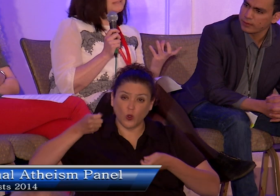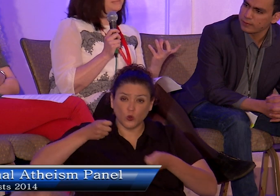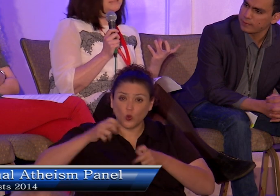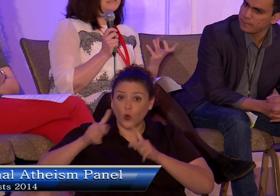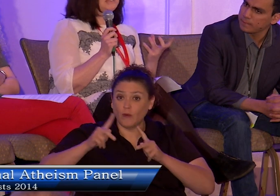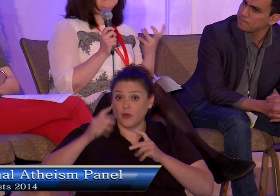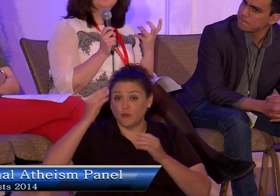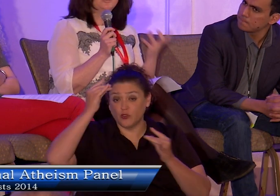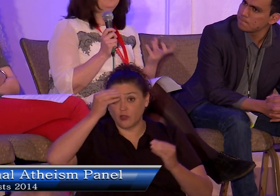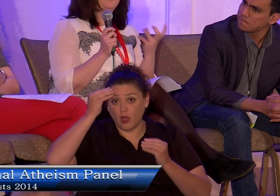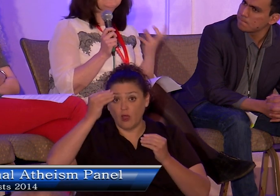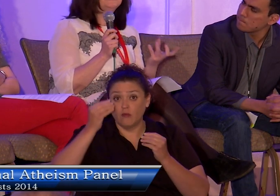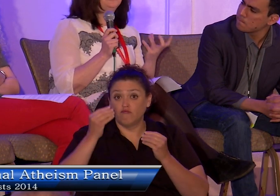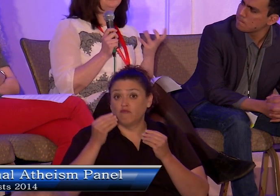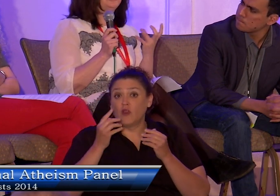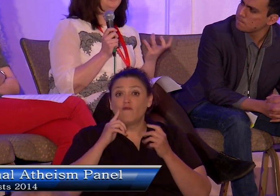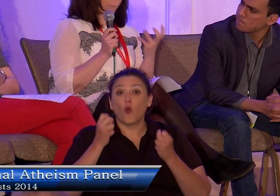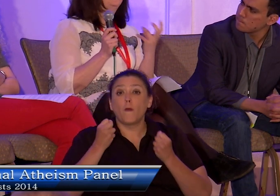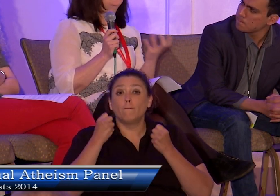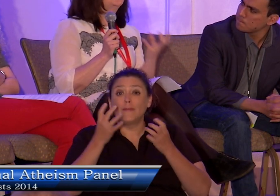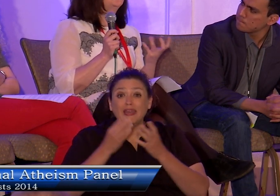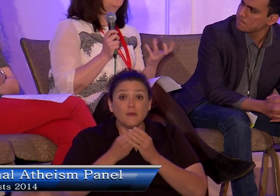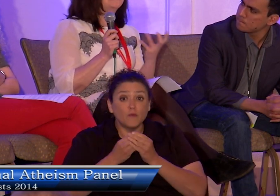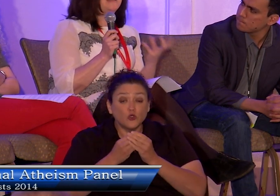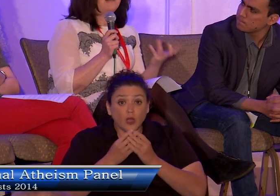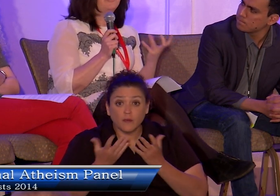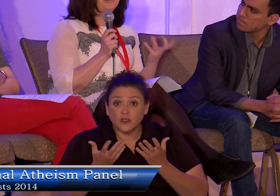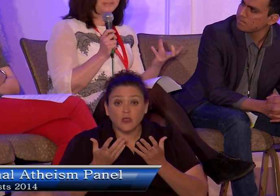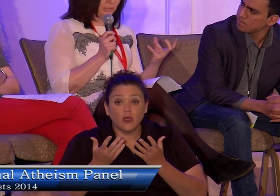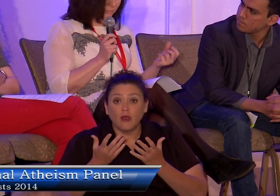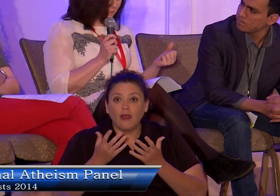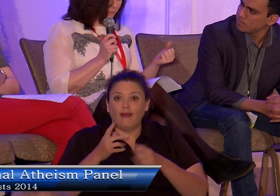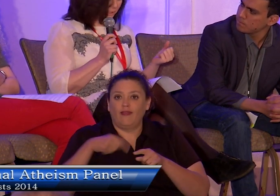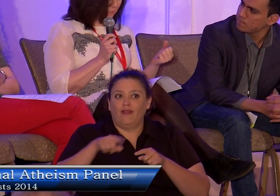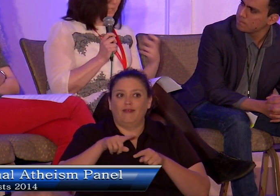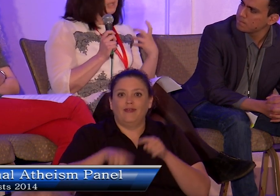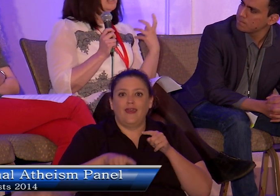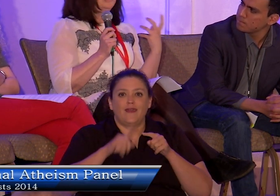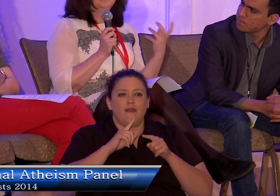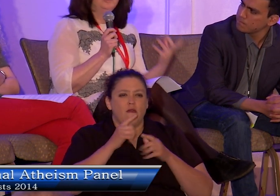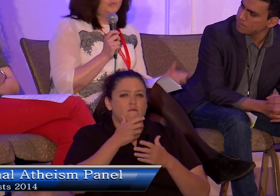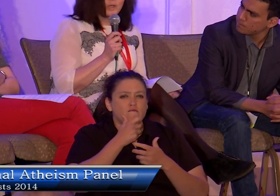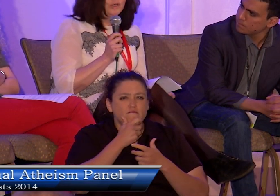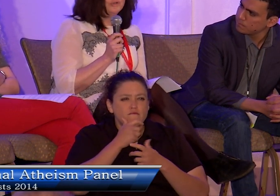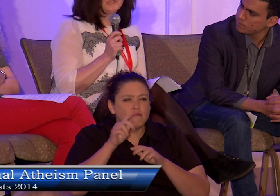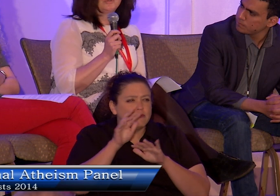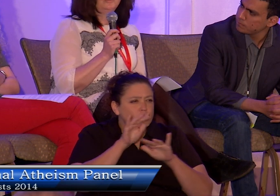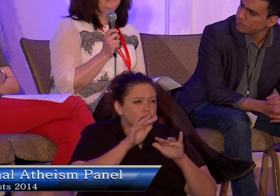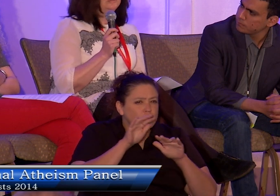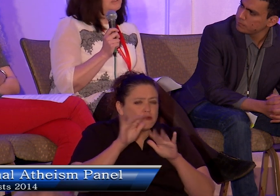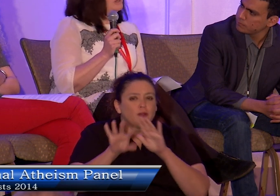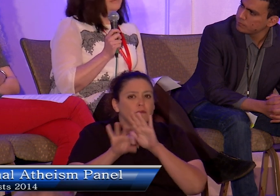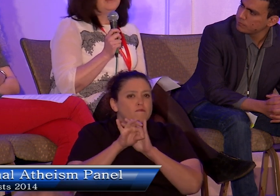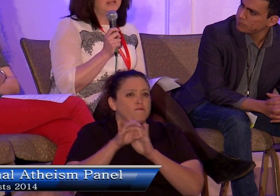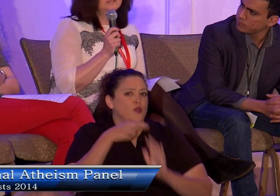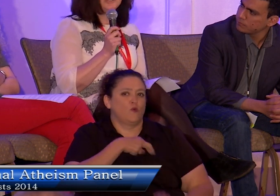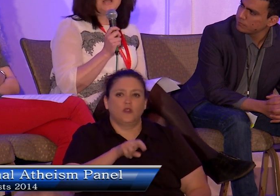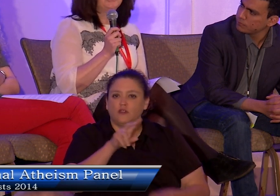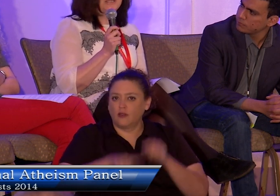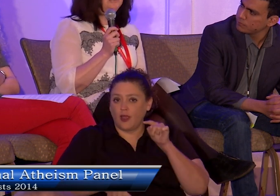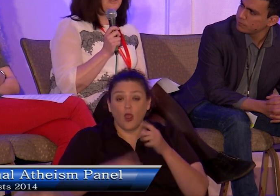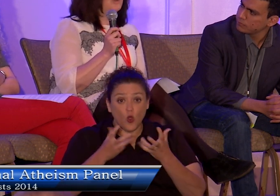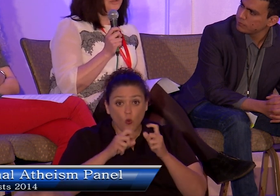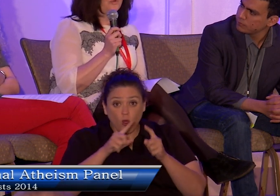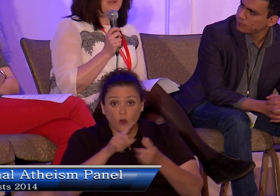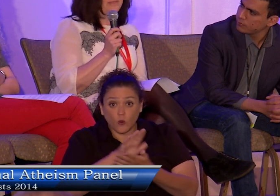of Muslims, it's not possible to pick and choose and have a personal religion. You want to go to school? They'll try